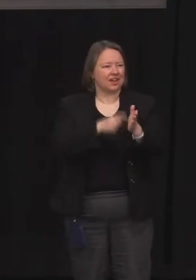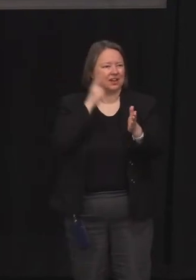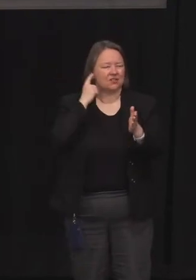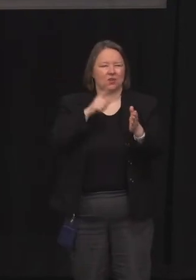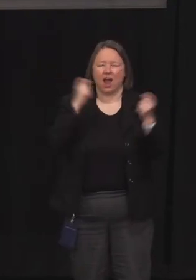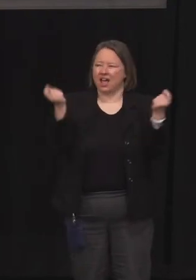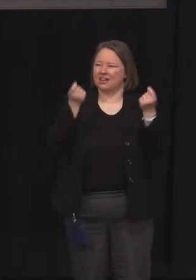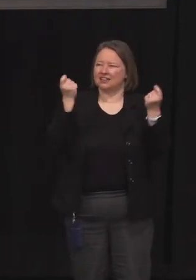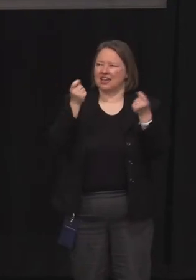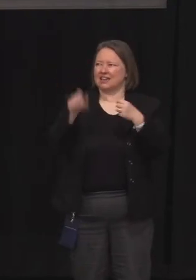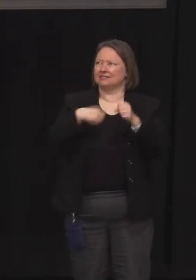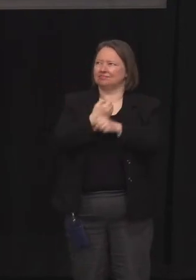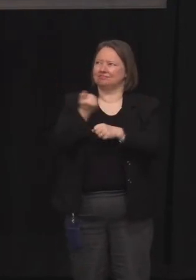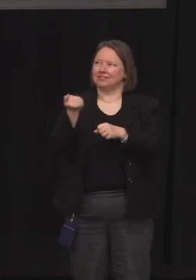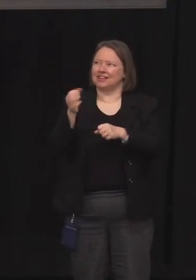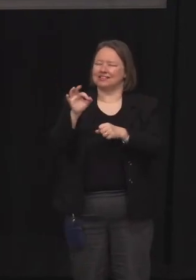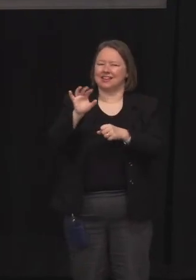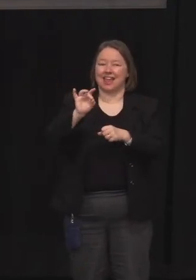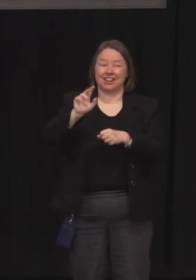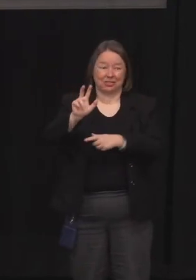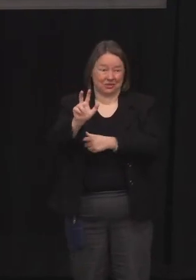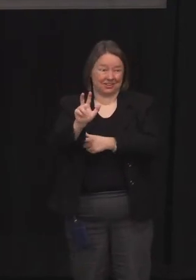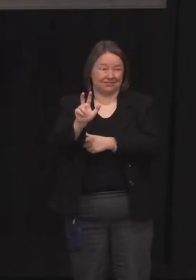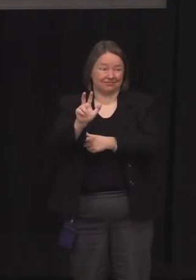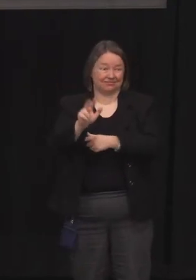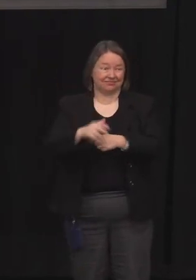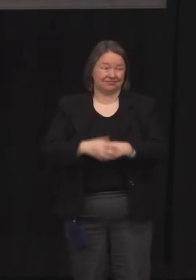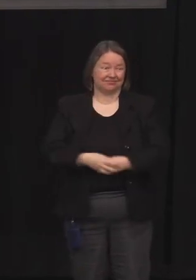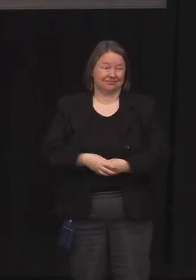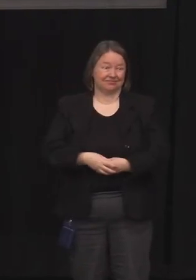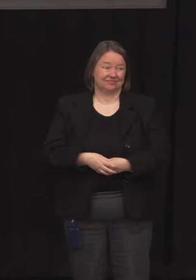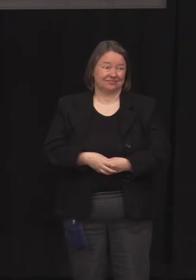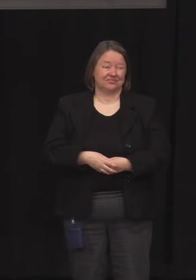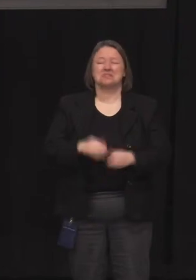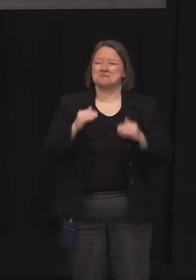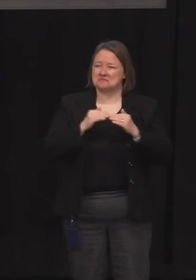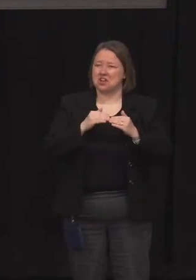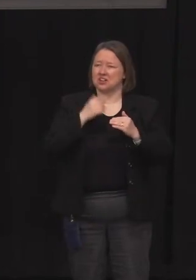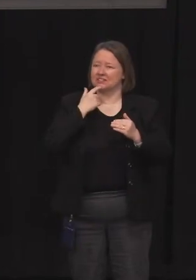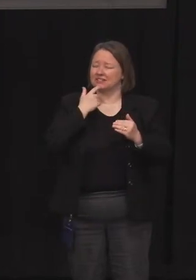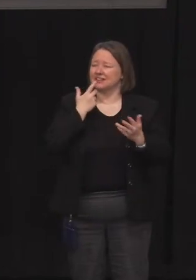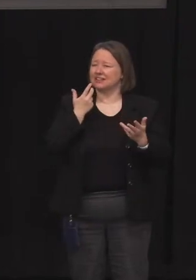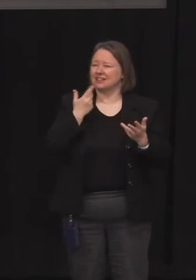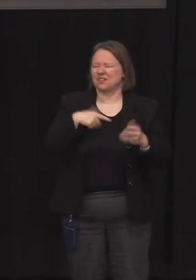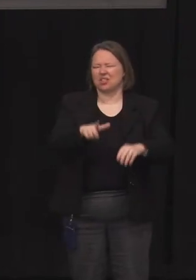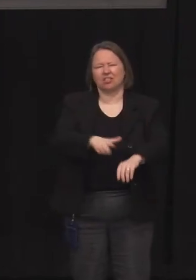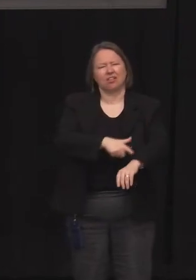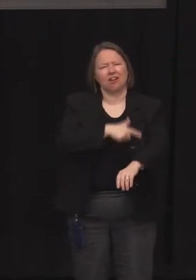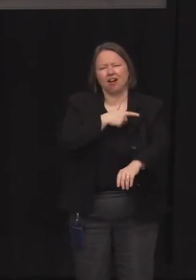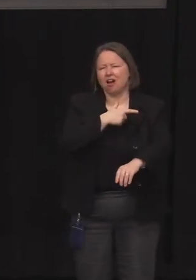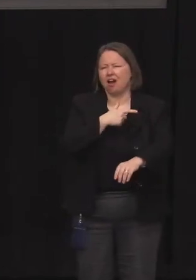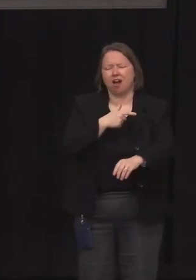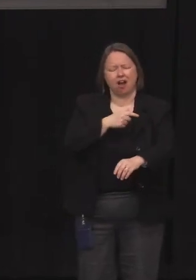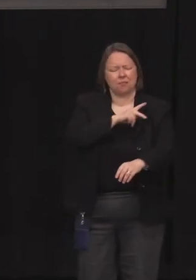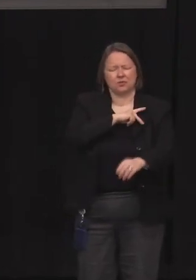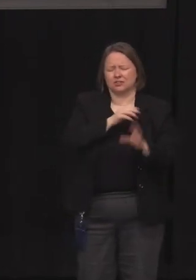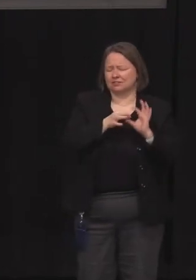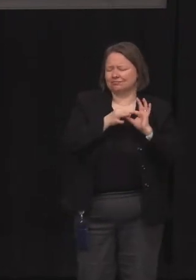a recognized federal holiday in 1983. So it's fair to say that I have a long personal history of